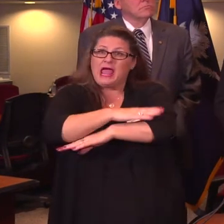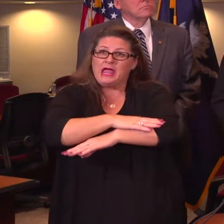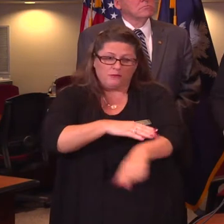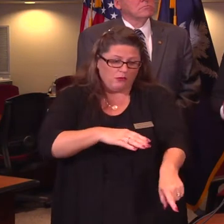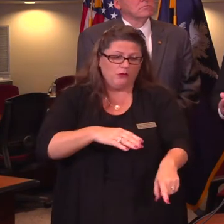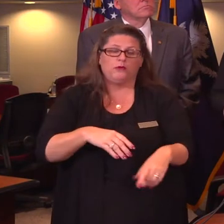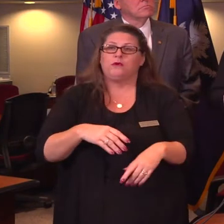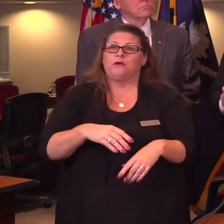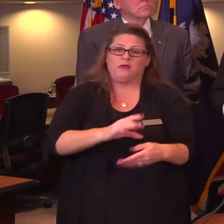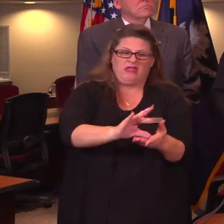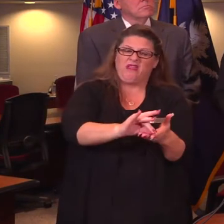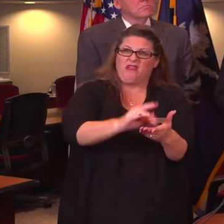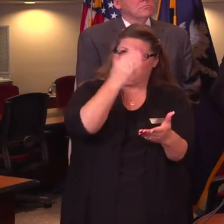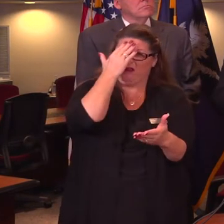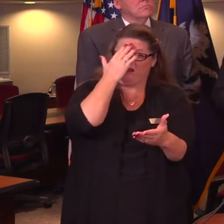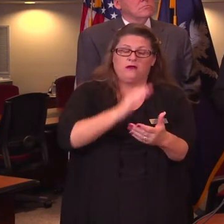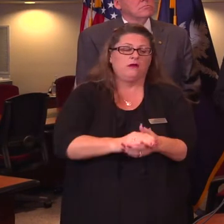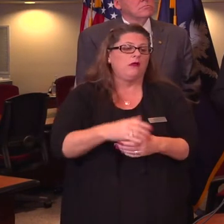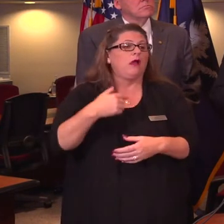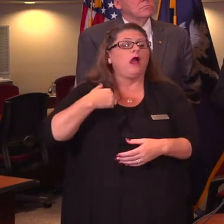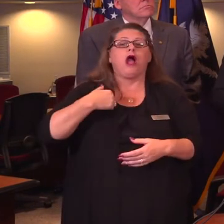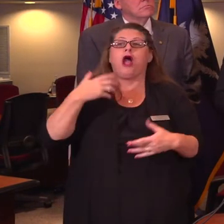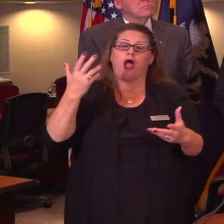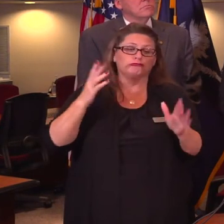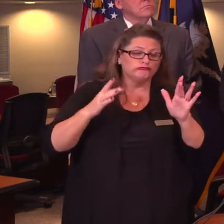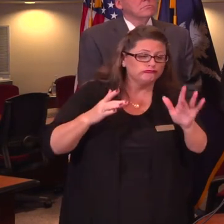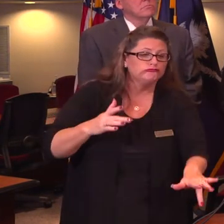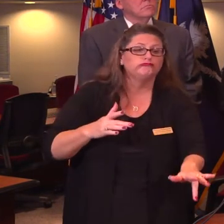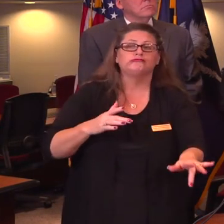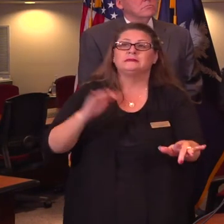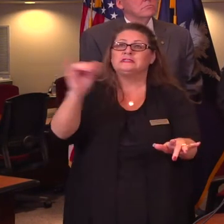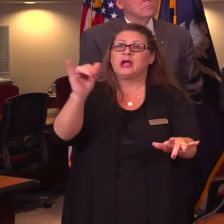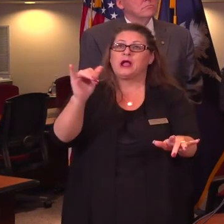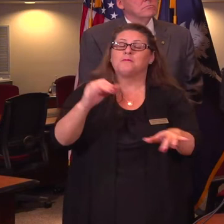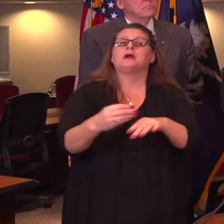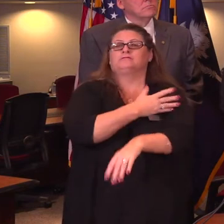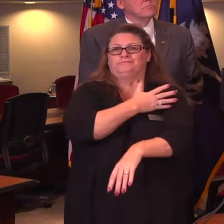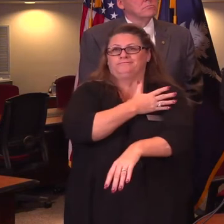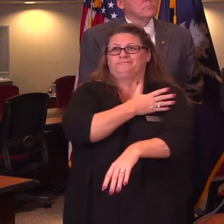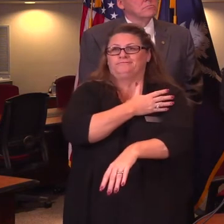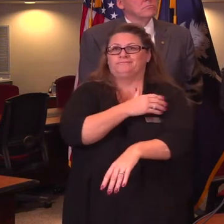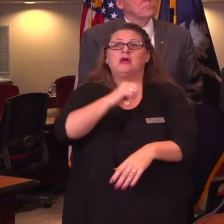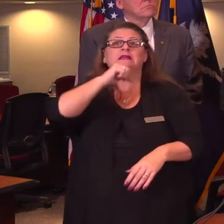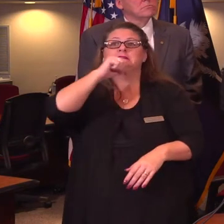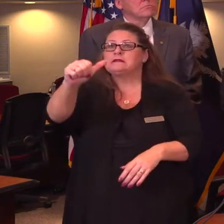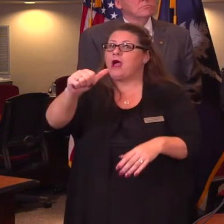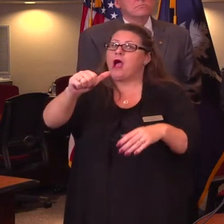then you touch the table, then that is contact. So that is how it is spread. It is not an airborne